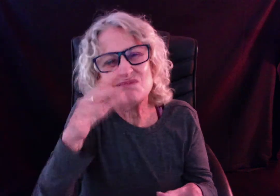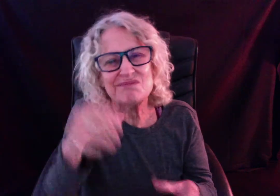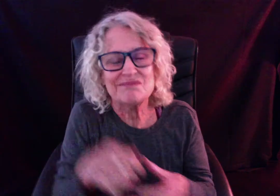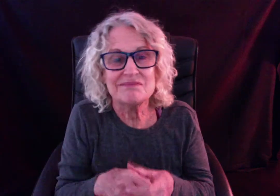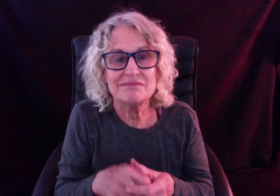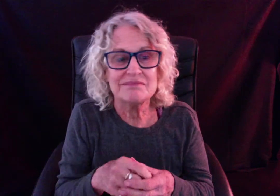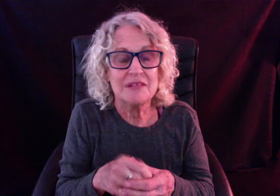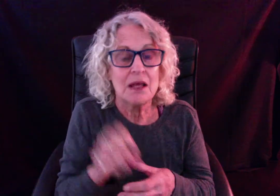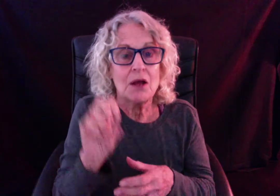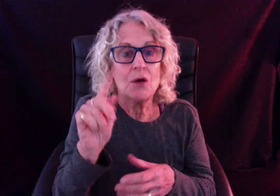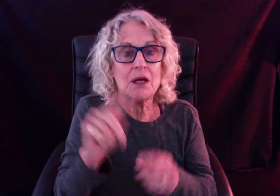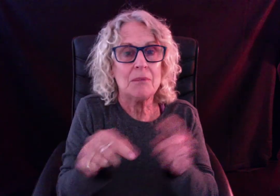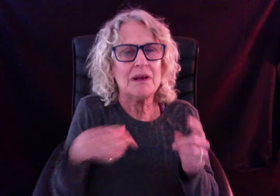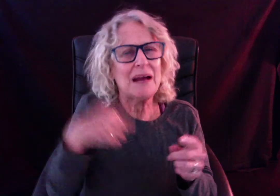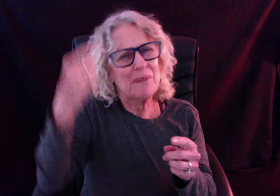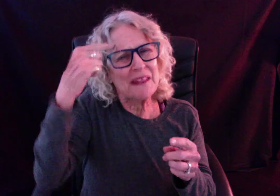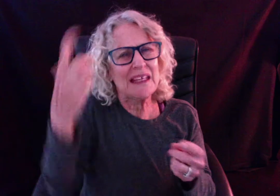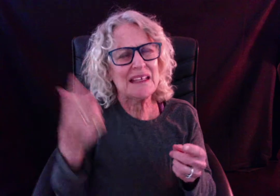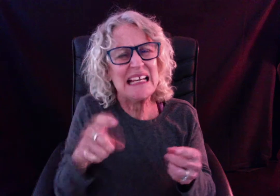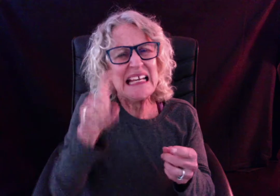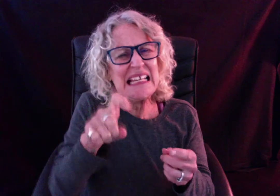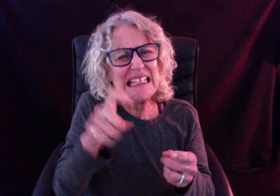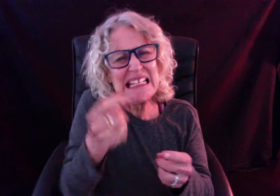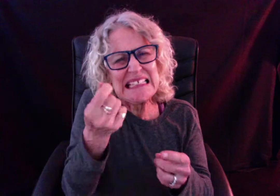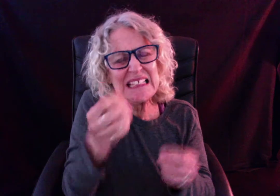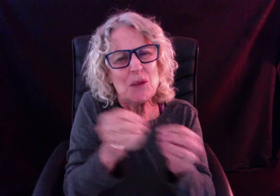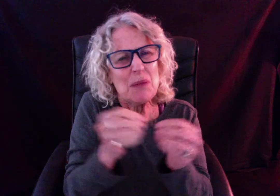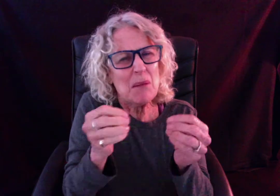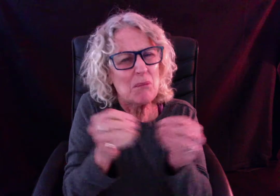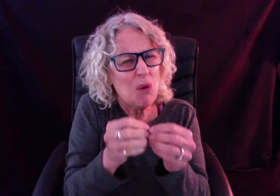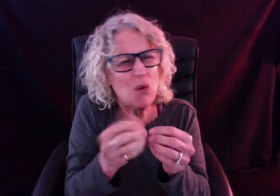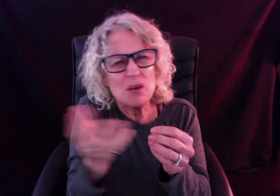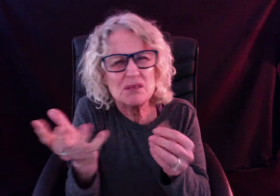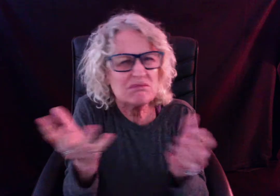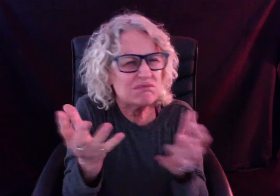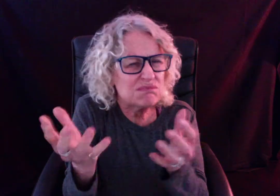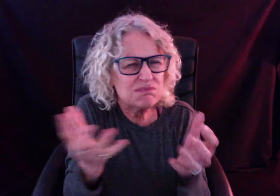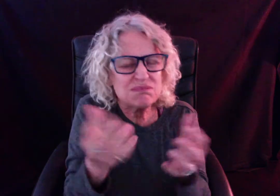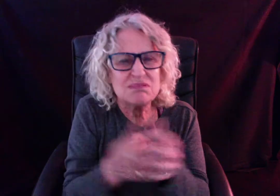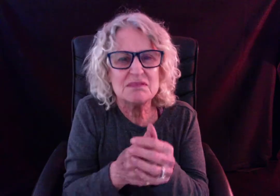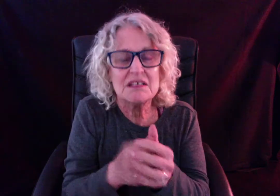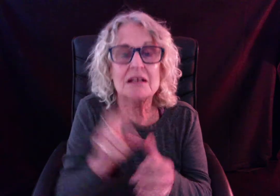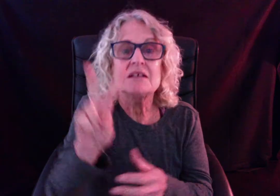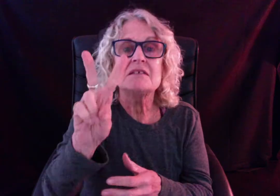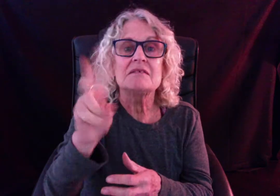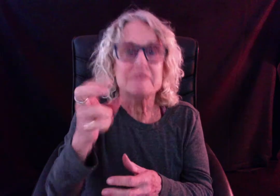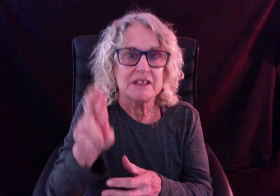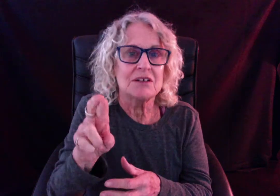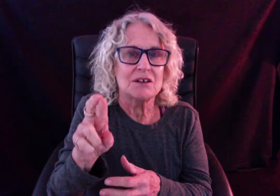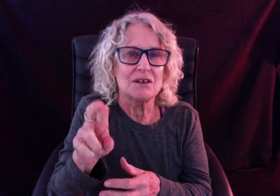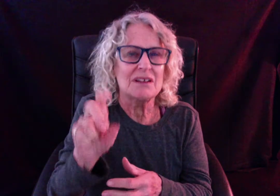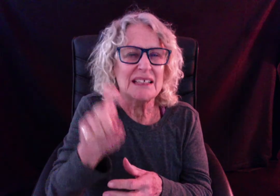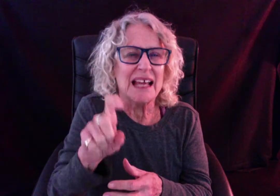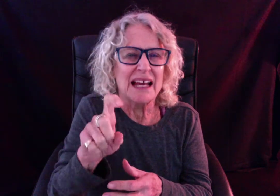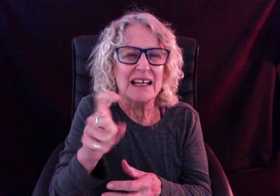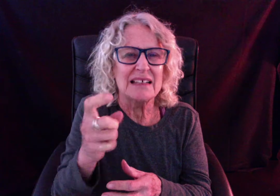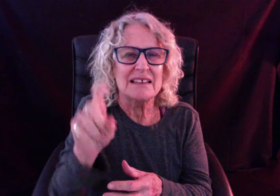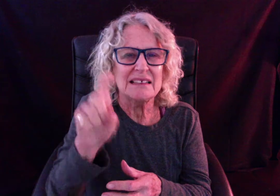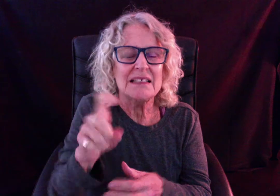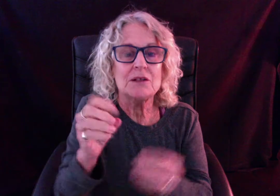I was thinking like it needs a little bit more, probably vinegar. Yeah, it needed a little bit more vinegar. So I added a little